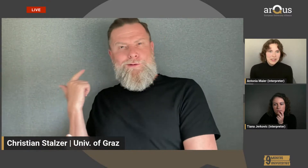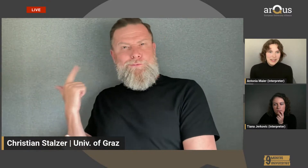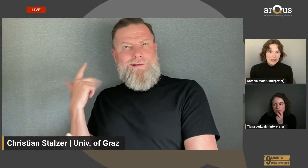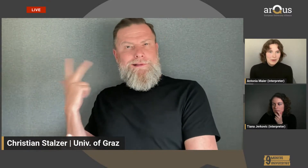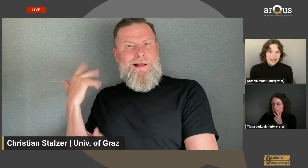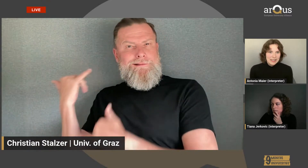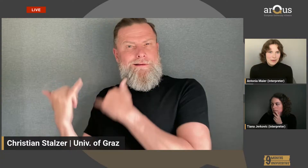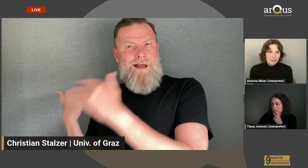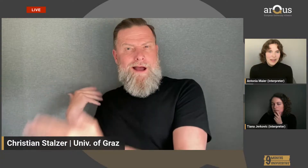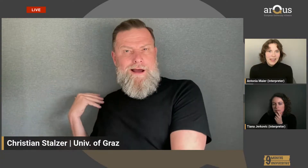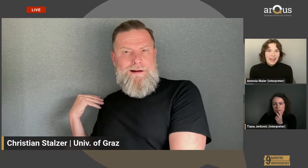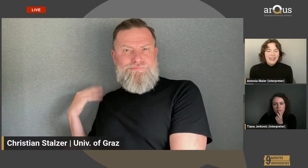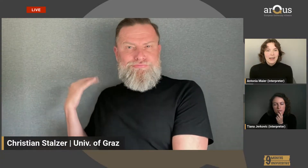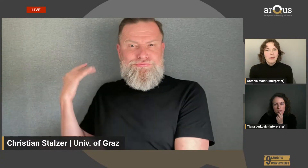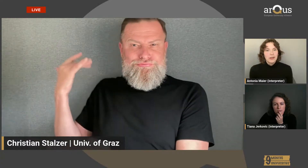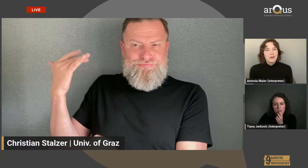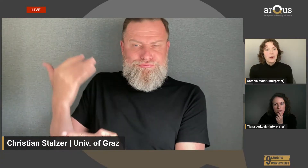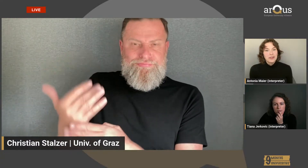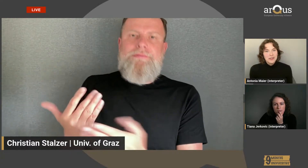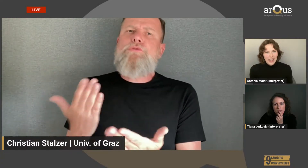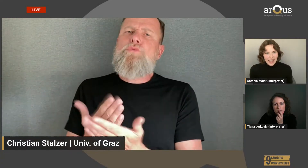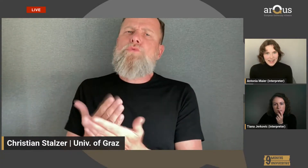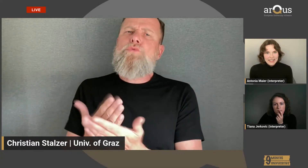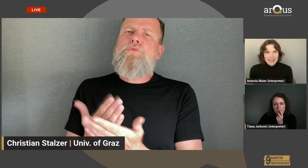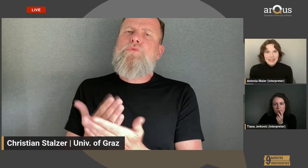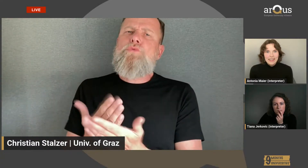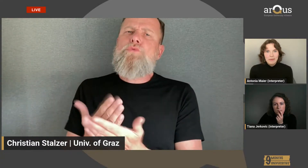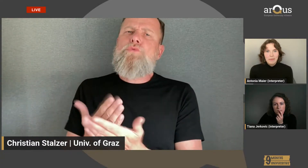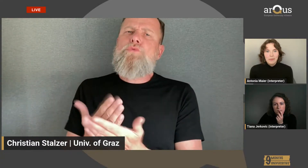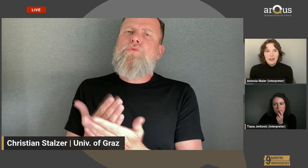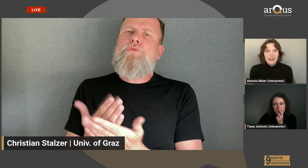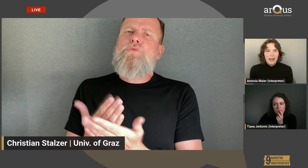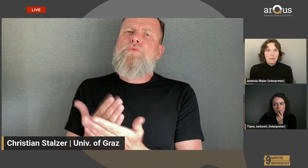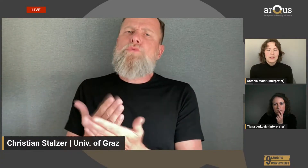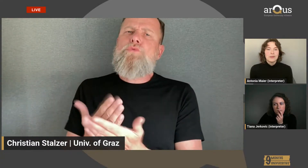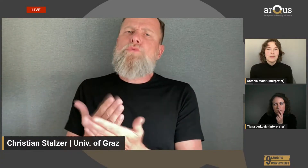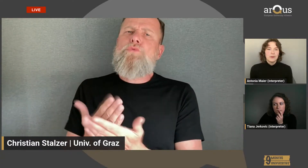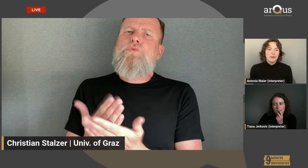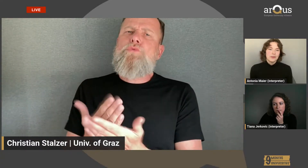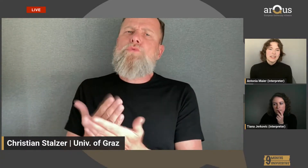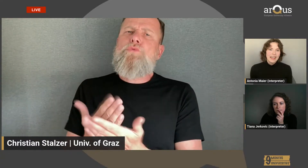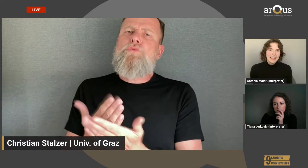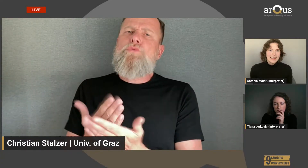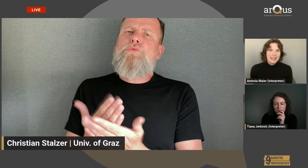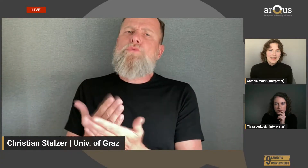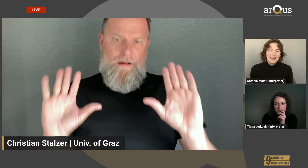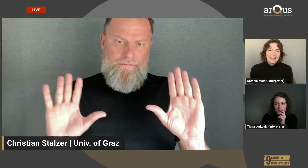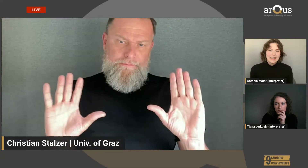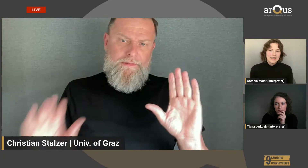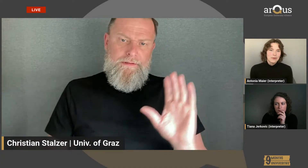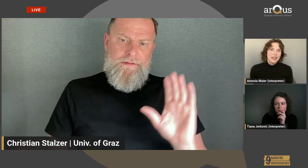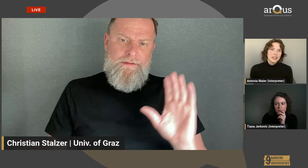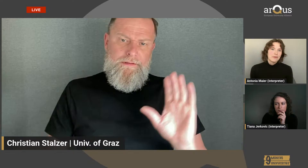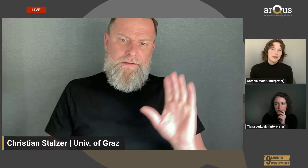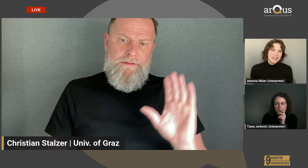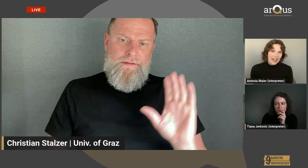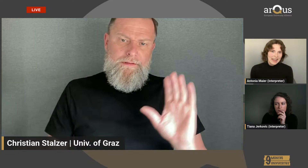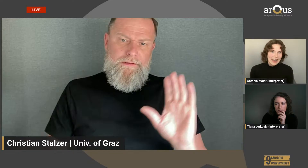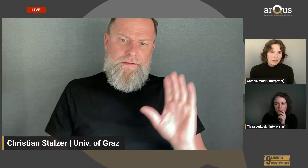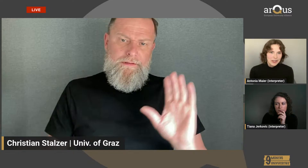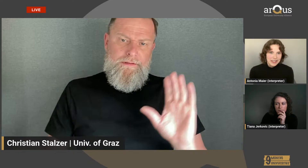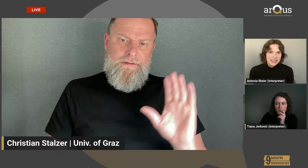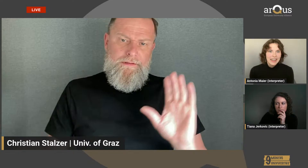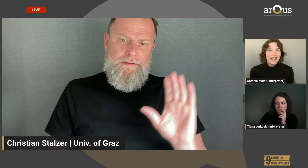and multilingualism. And I want to also add that we are happy to say that the situation for